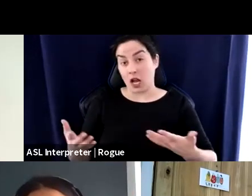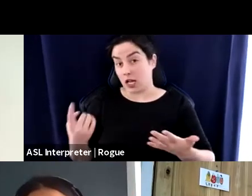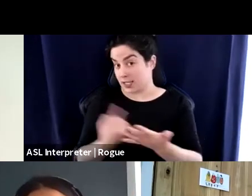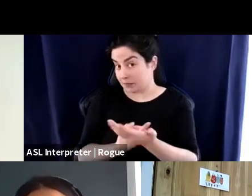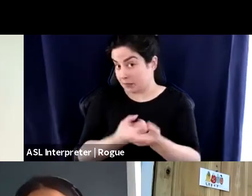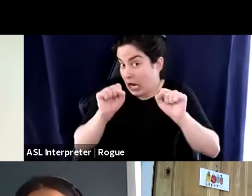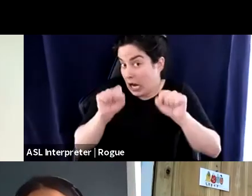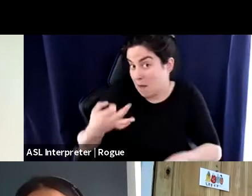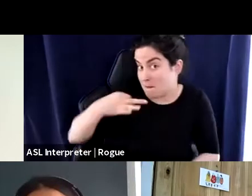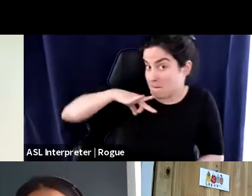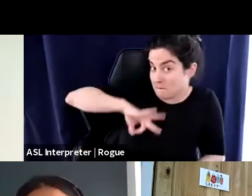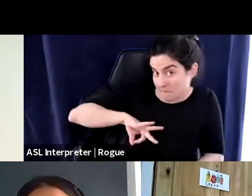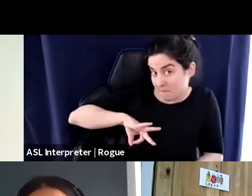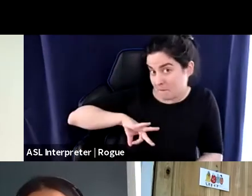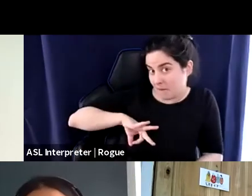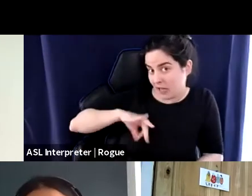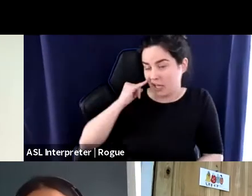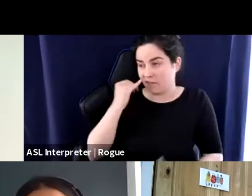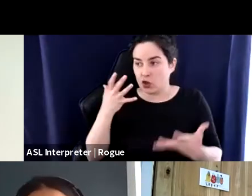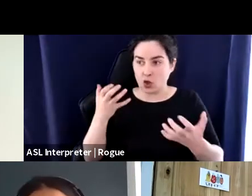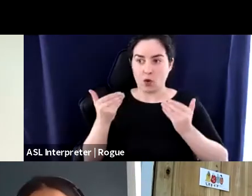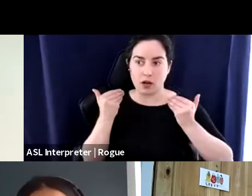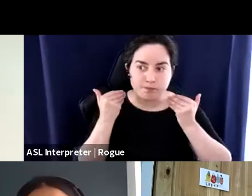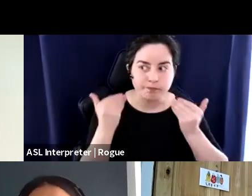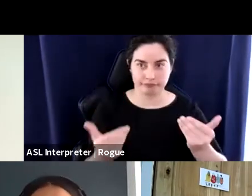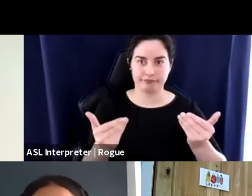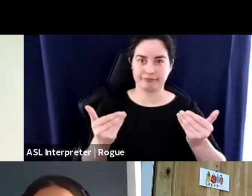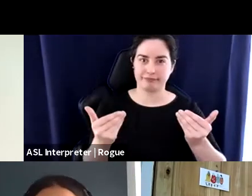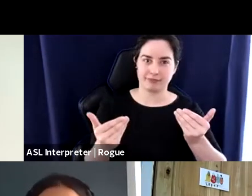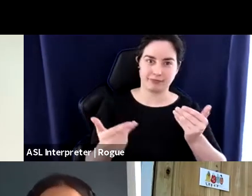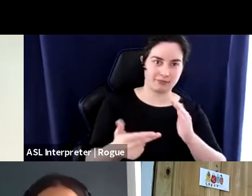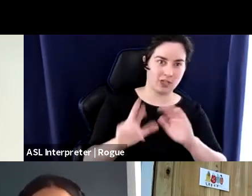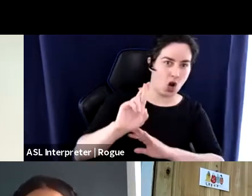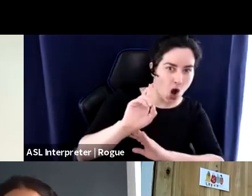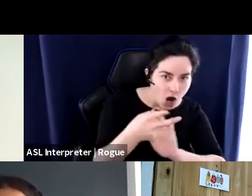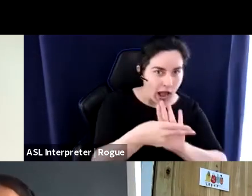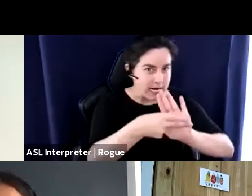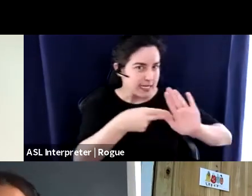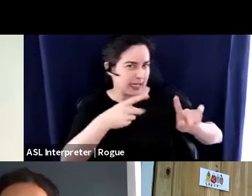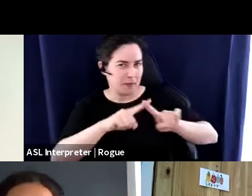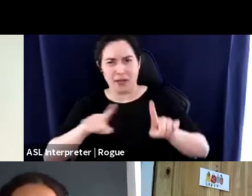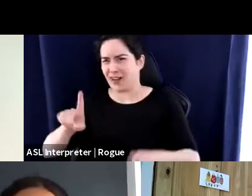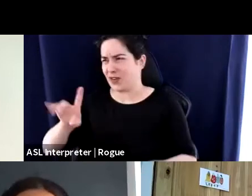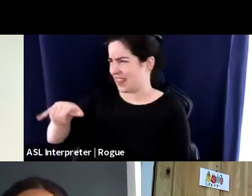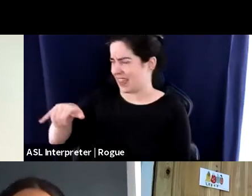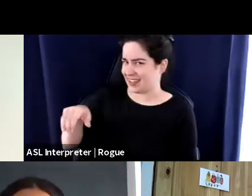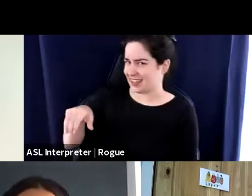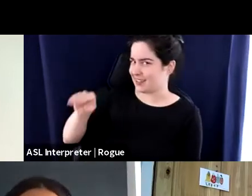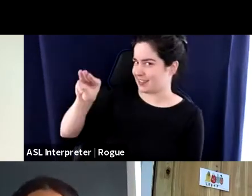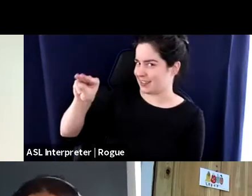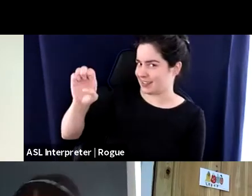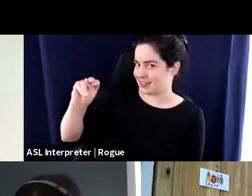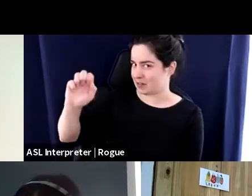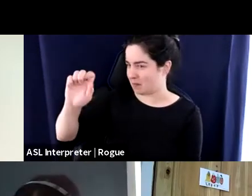at the same time, mental disability is a very antiquated way of referencing anything in the context of language for people with